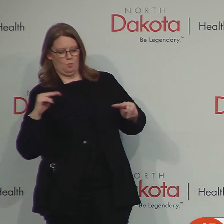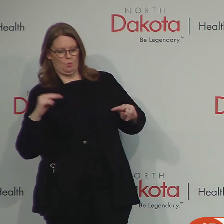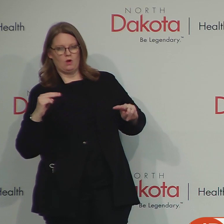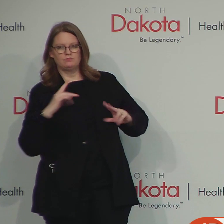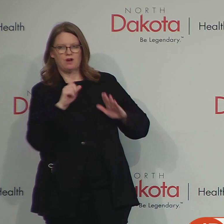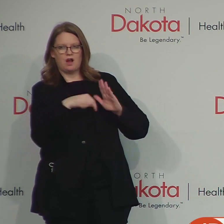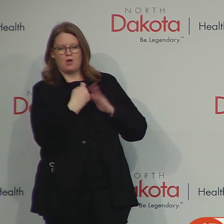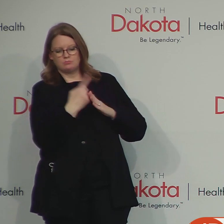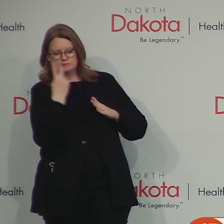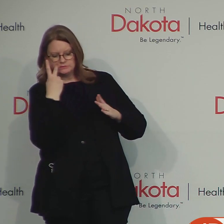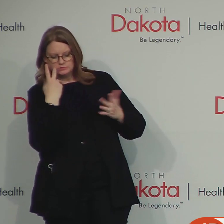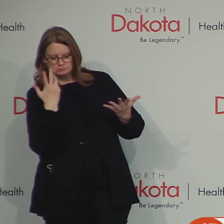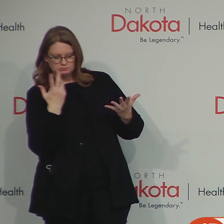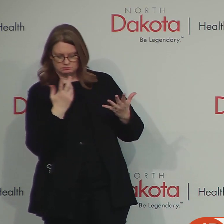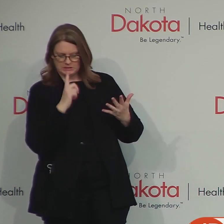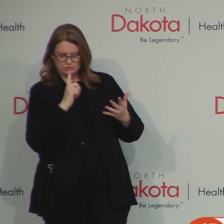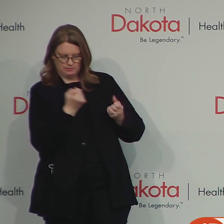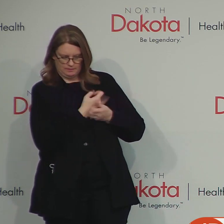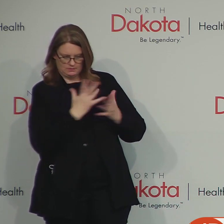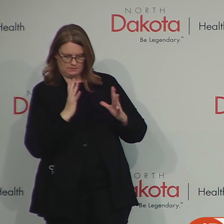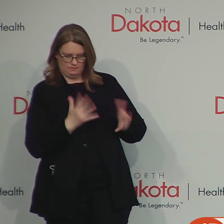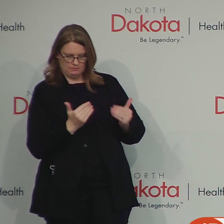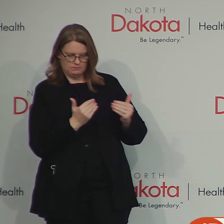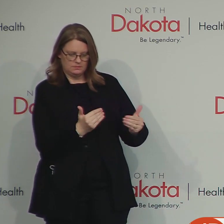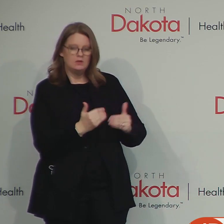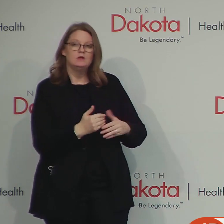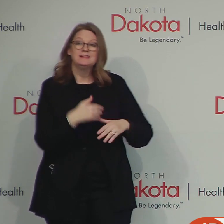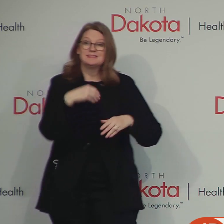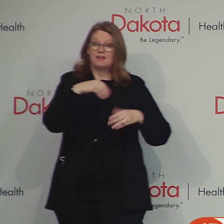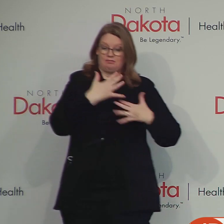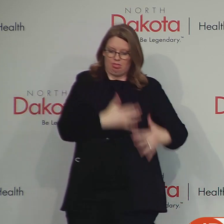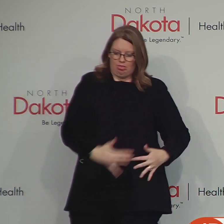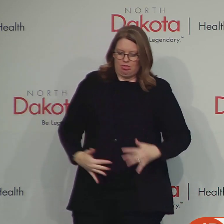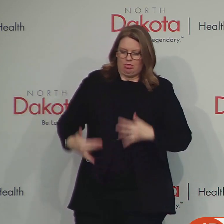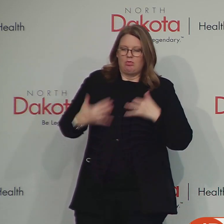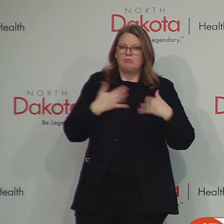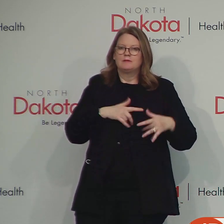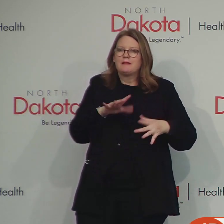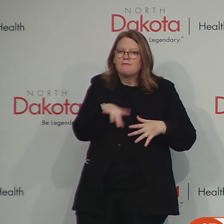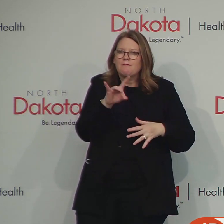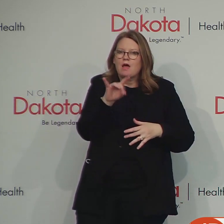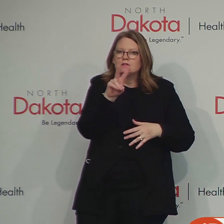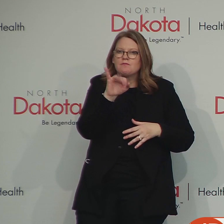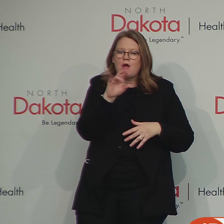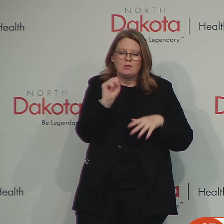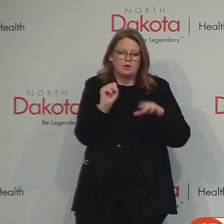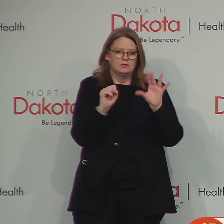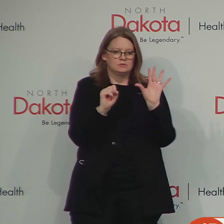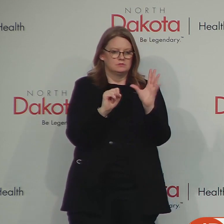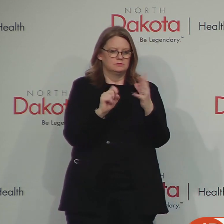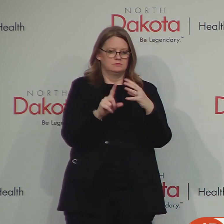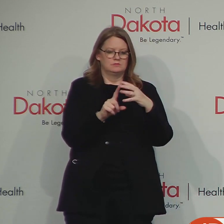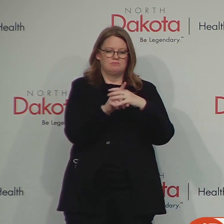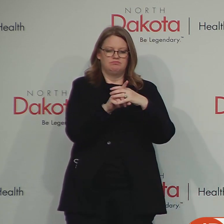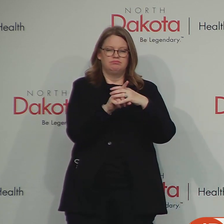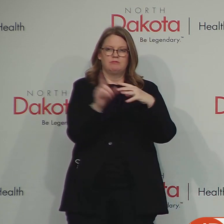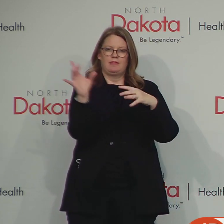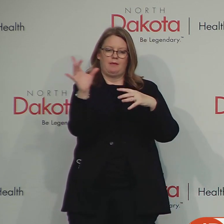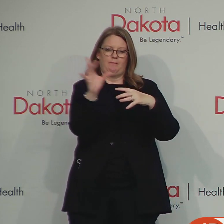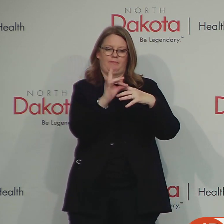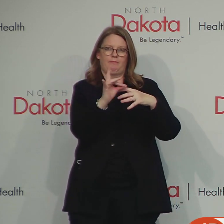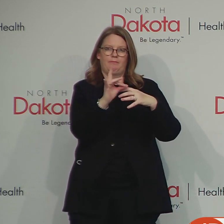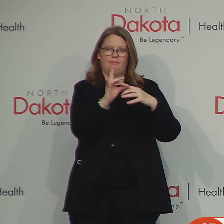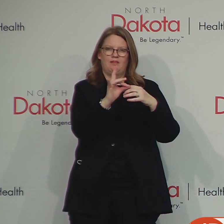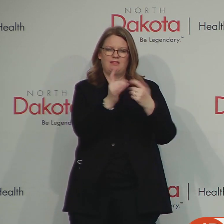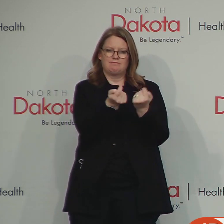afterwards. Once in the body, it identifies circulating coronavirus, binds to it, and targets it for elimination by our immune